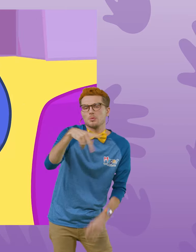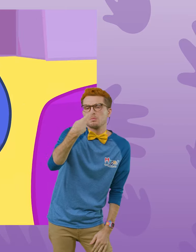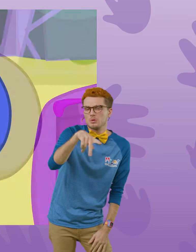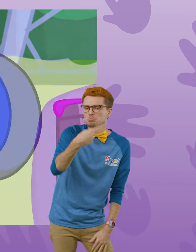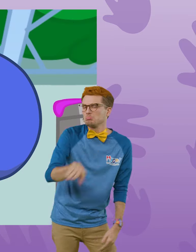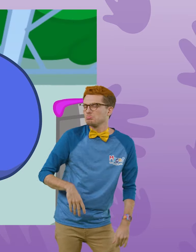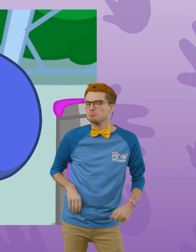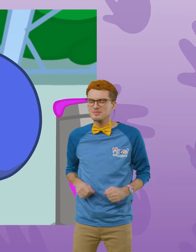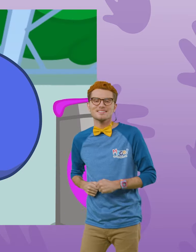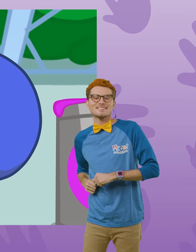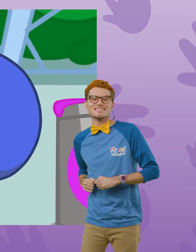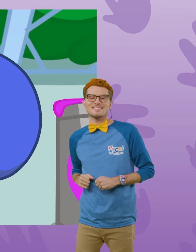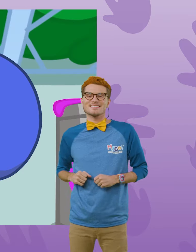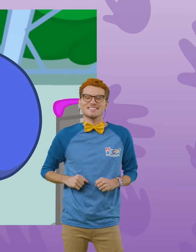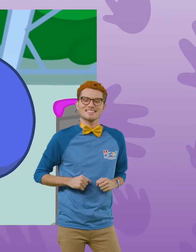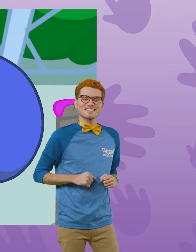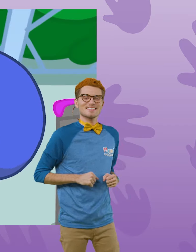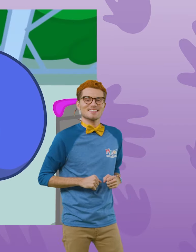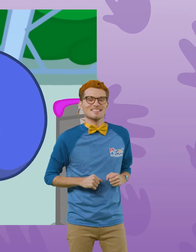purple.